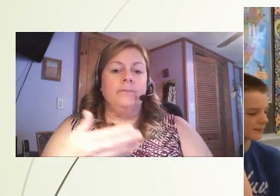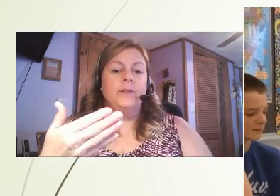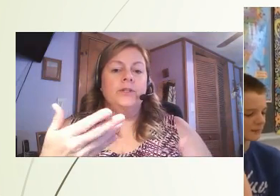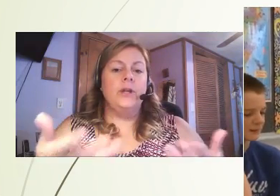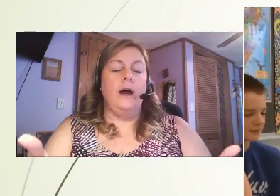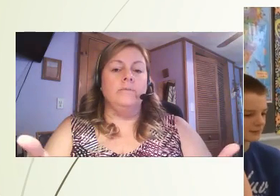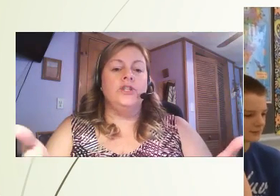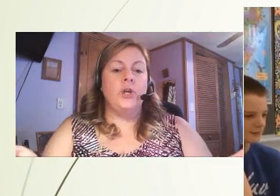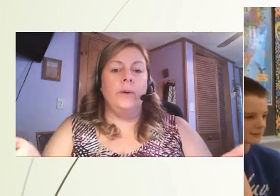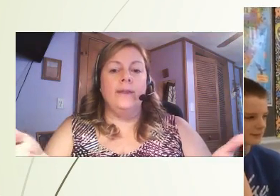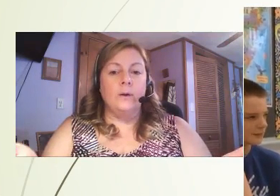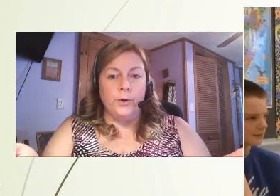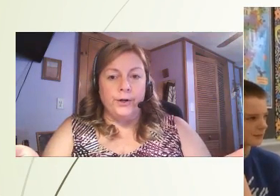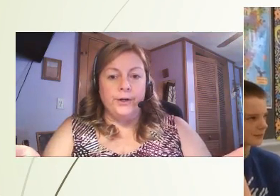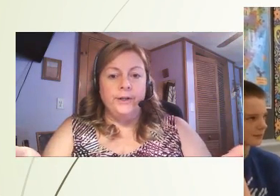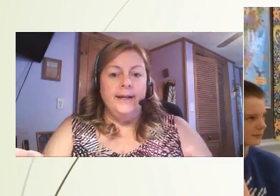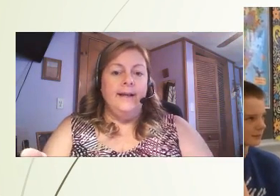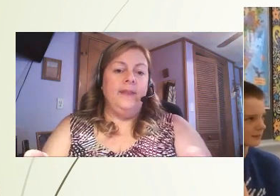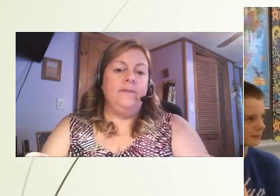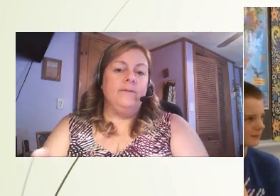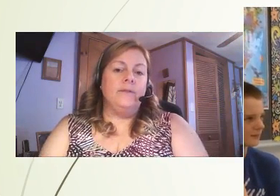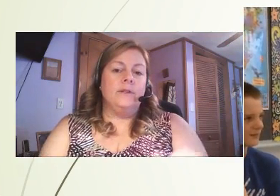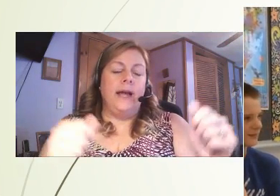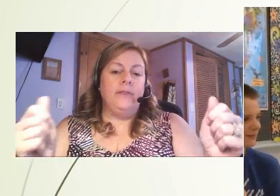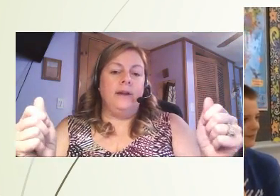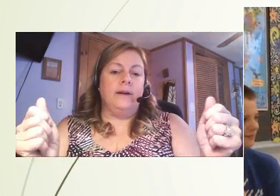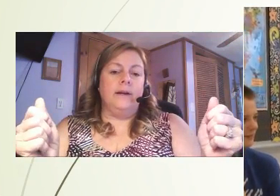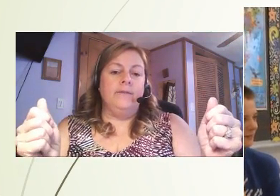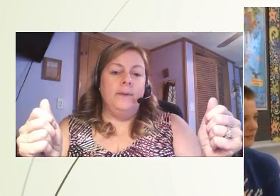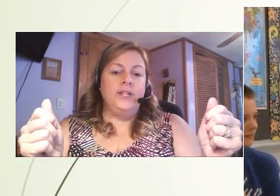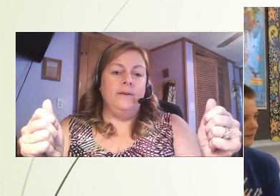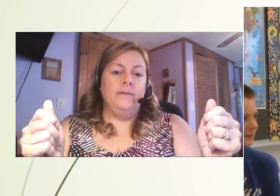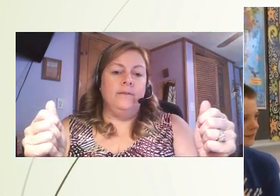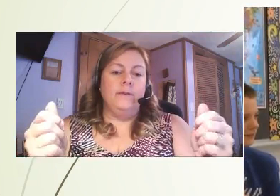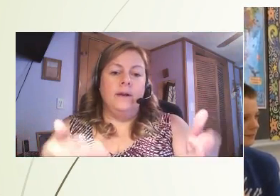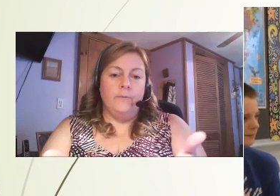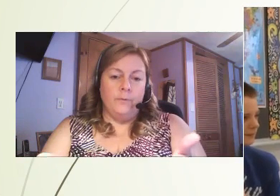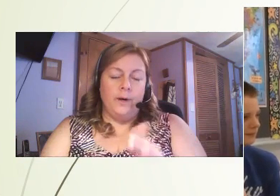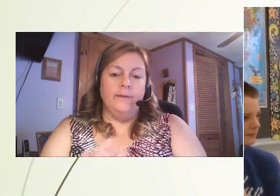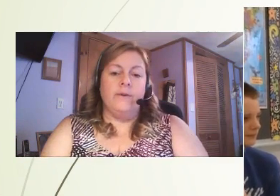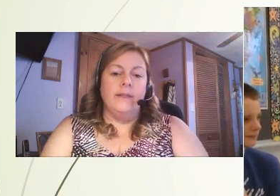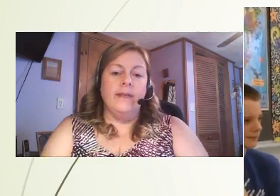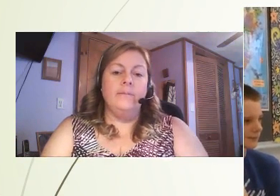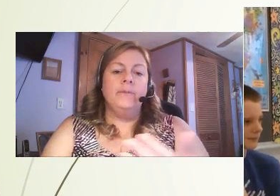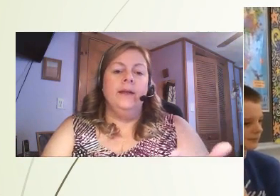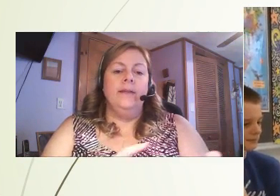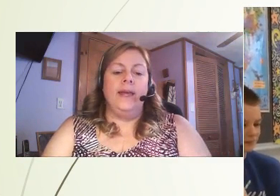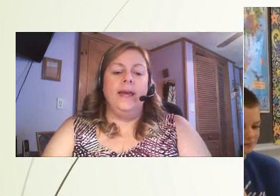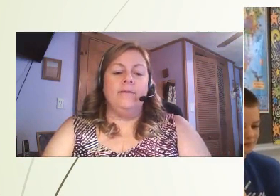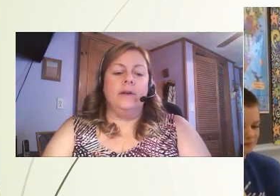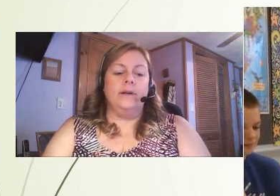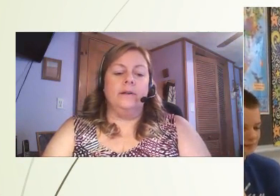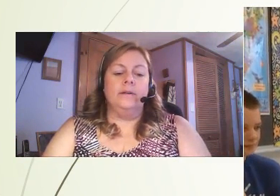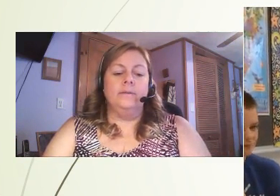actually showing their work. They got their information right in front of them. They